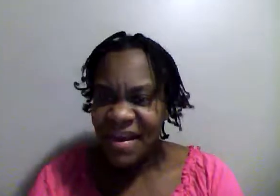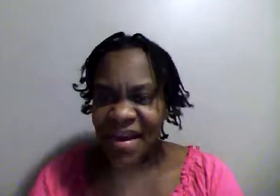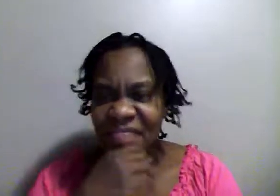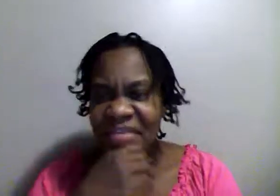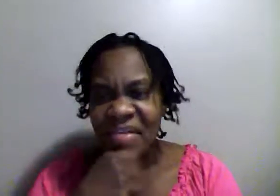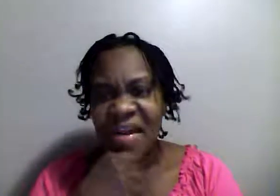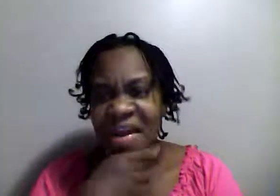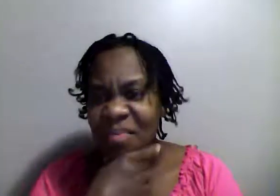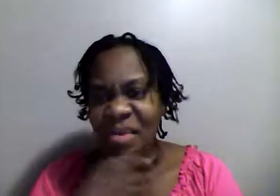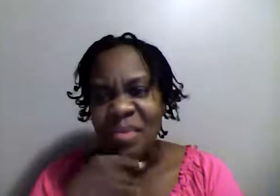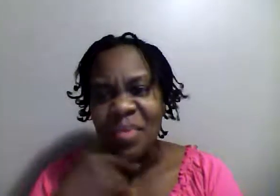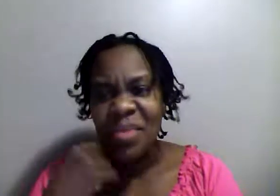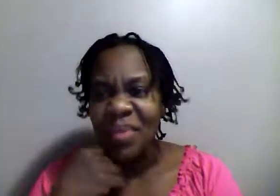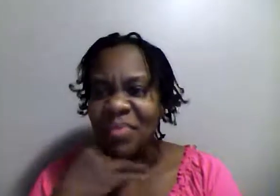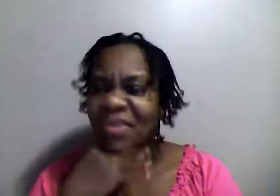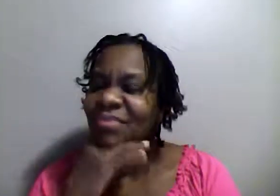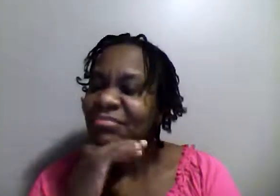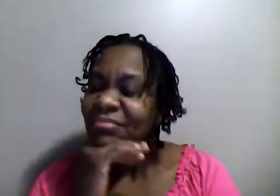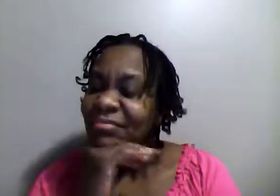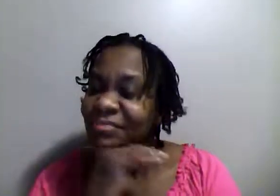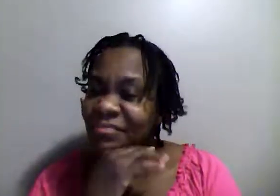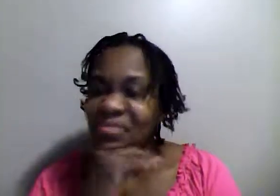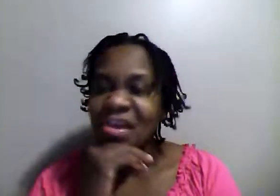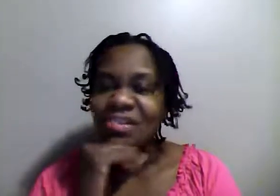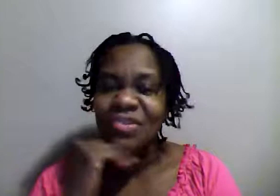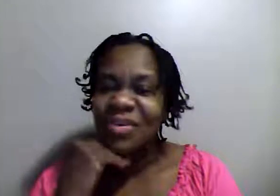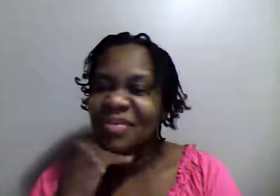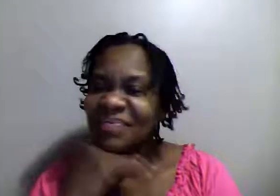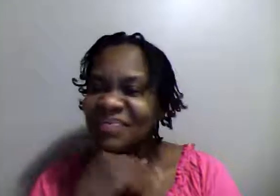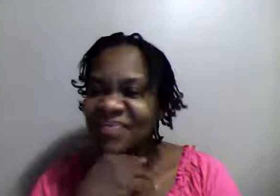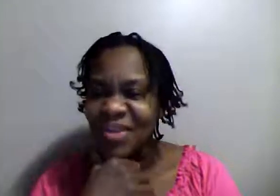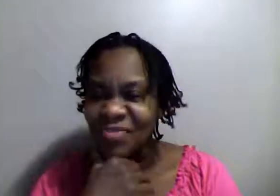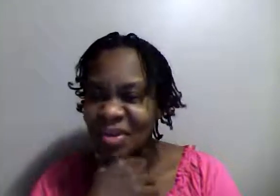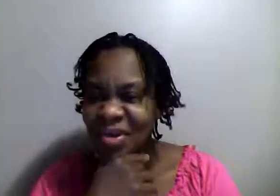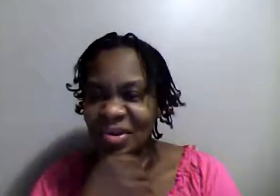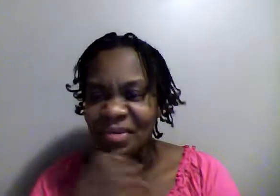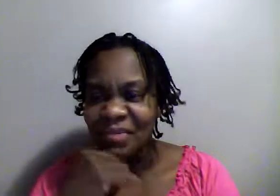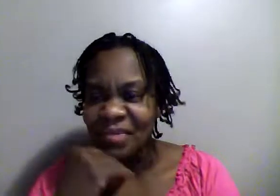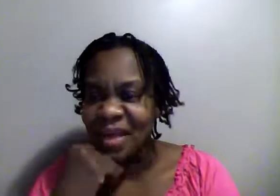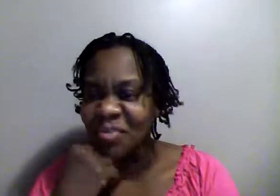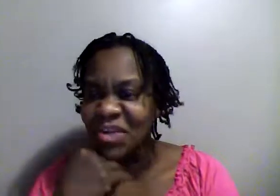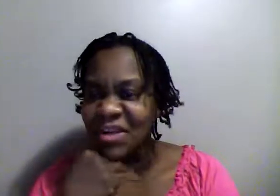I've never had a problem with pepper. That's good. That's very good. I'm jealous.